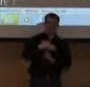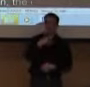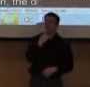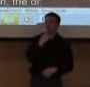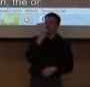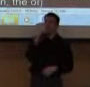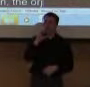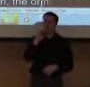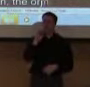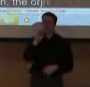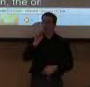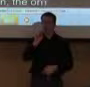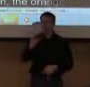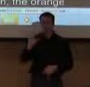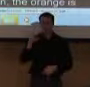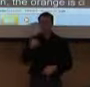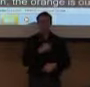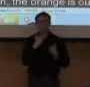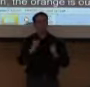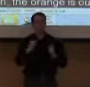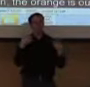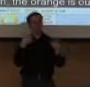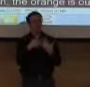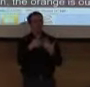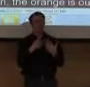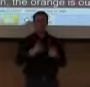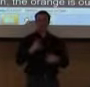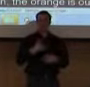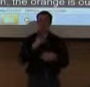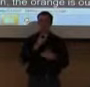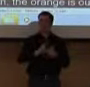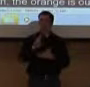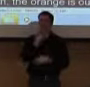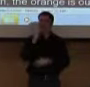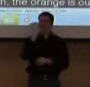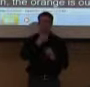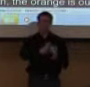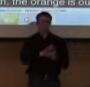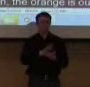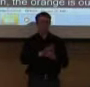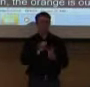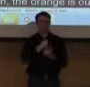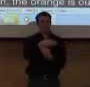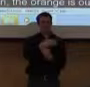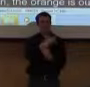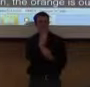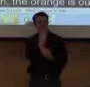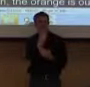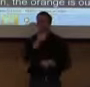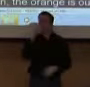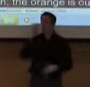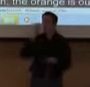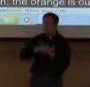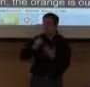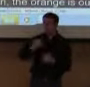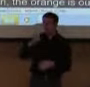for Cornell. And we tried to even match the official university colors of each school. So if you see that